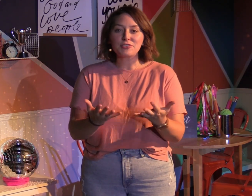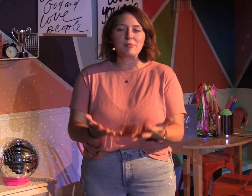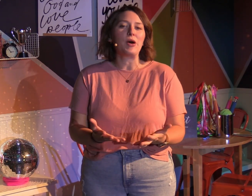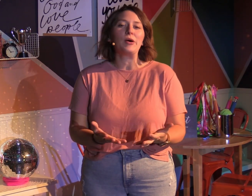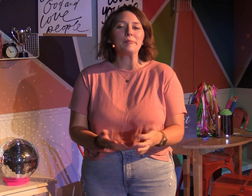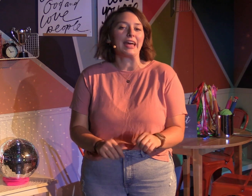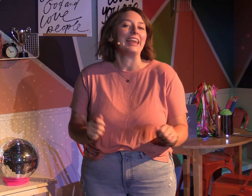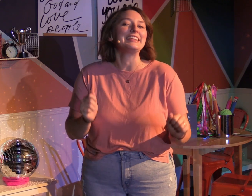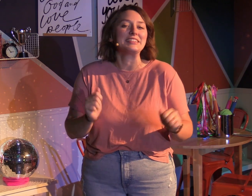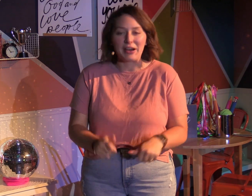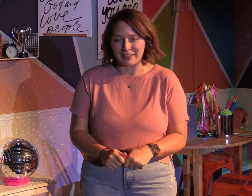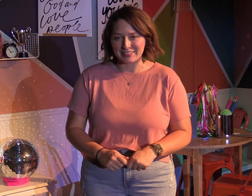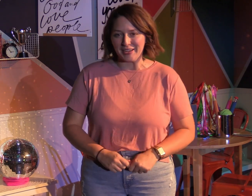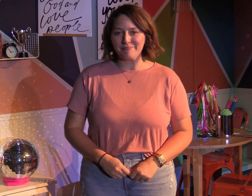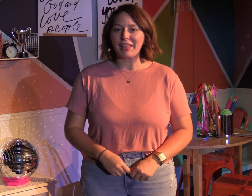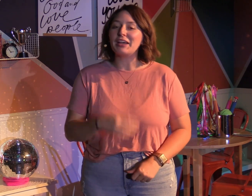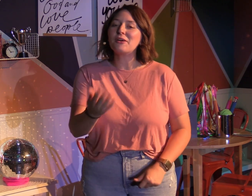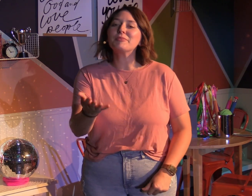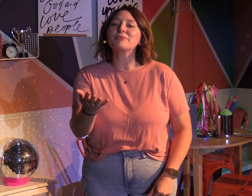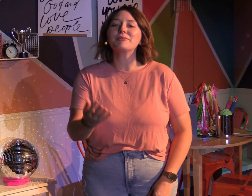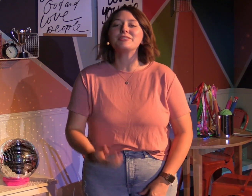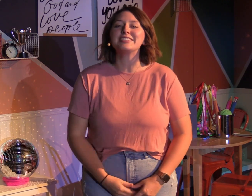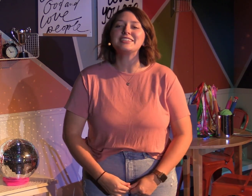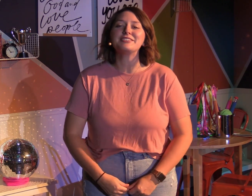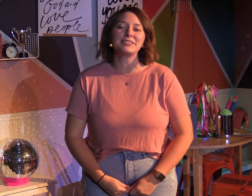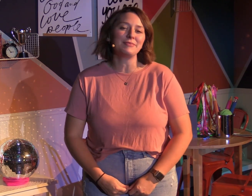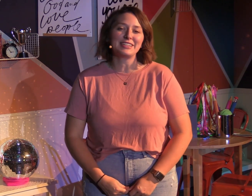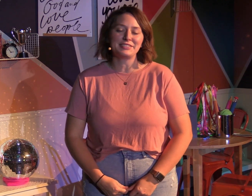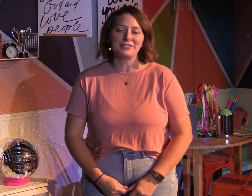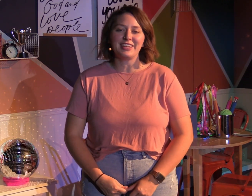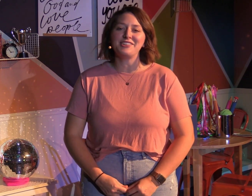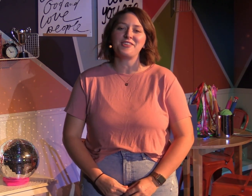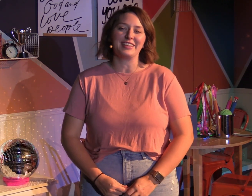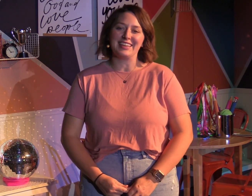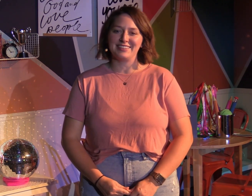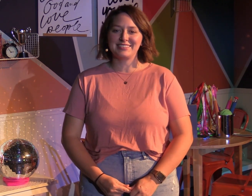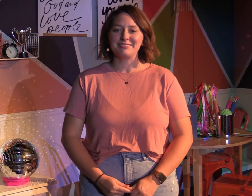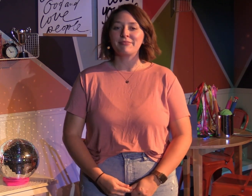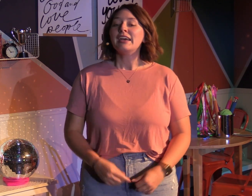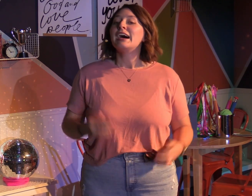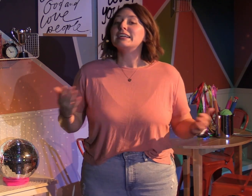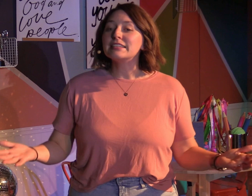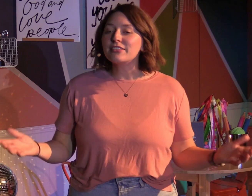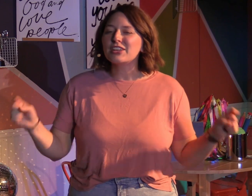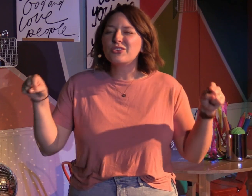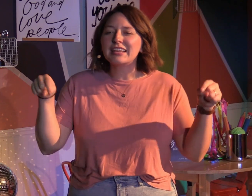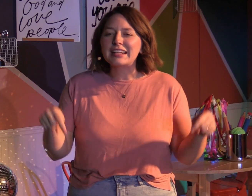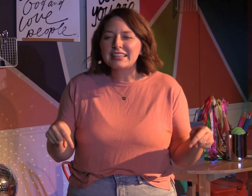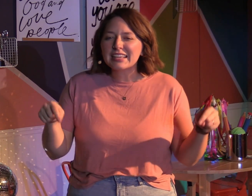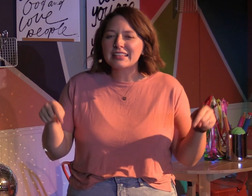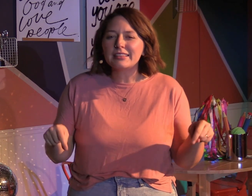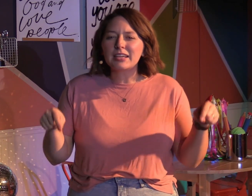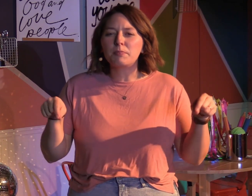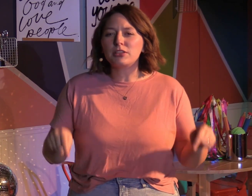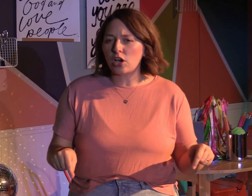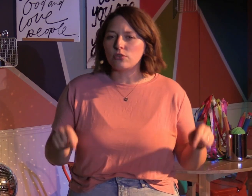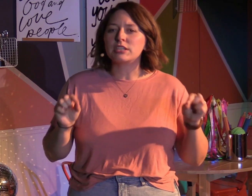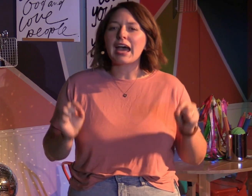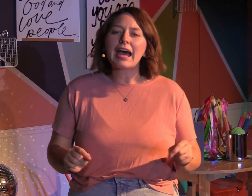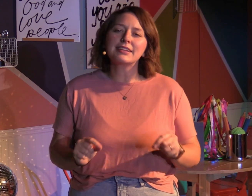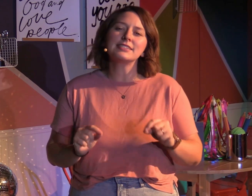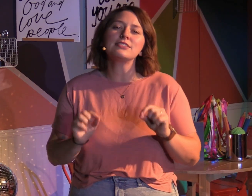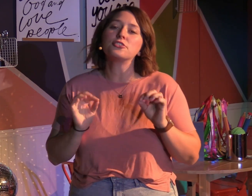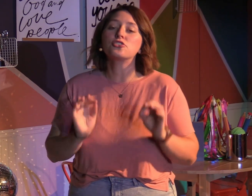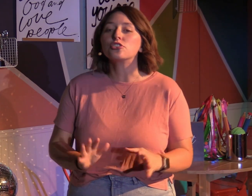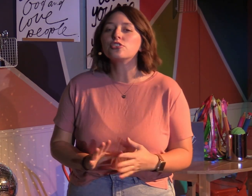doing church from home, that is awesome. I hope that we will see you someday soon in Anona Kids. Until then, you can click the link below